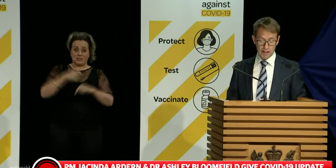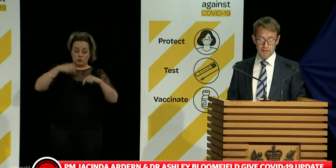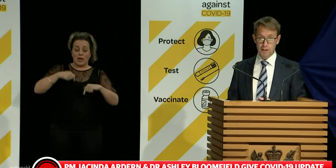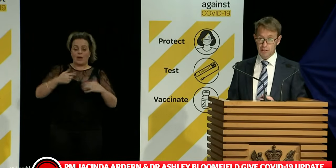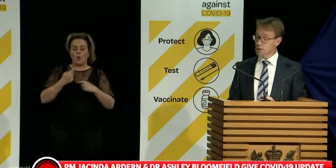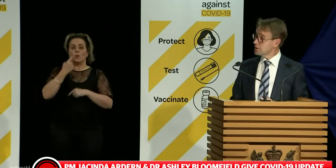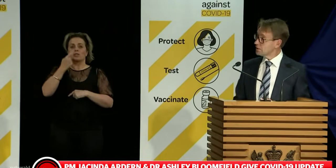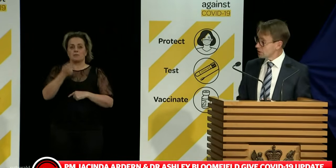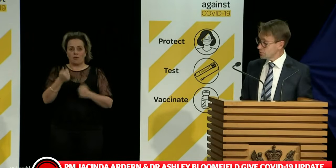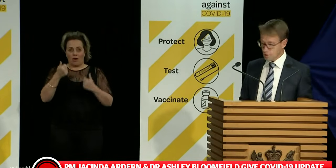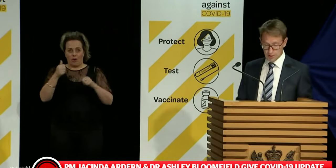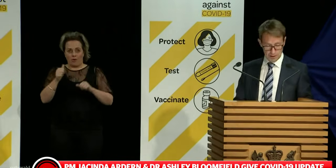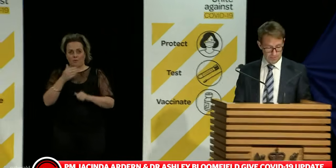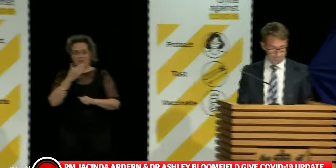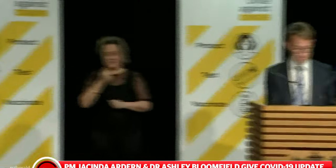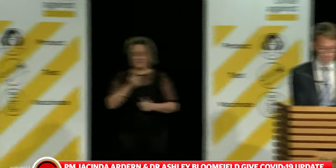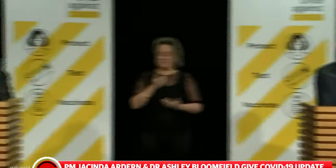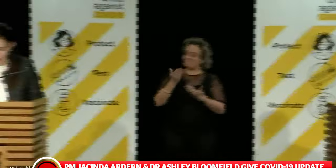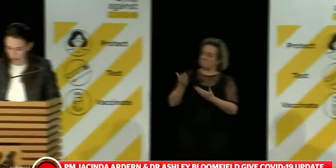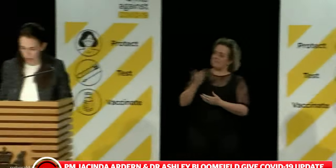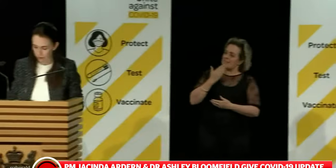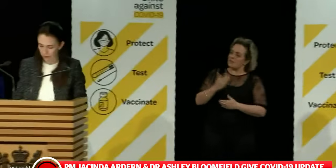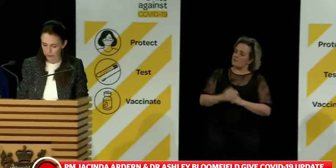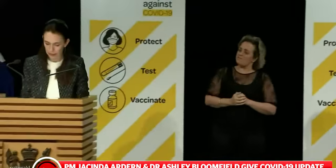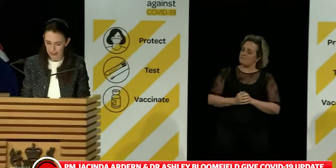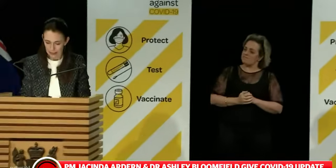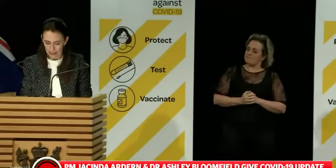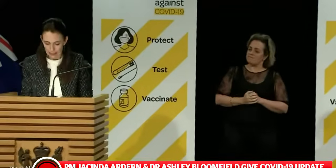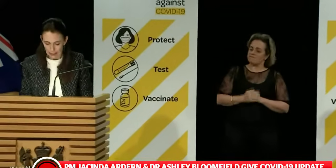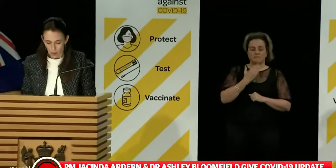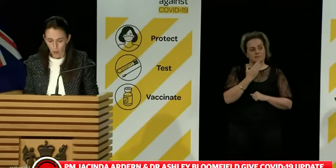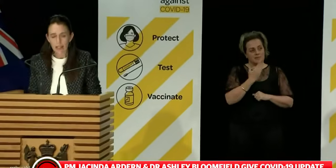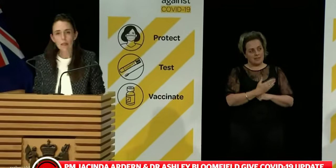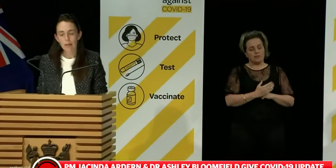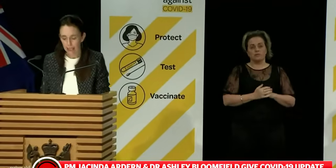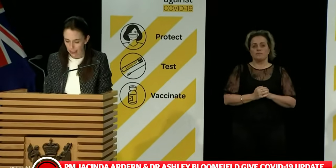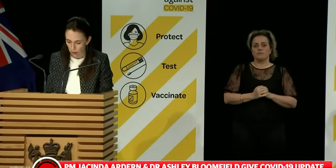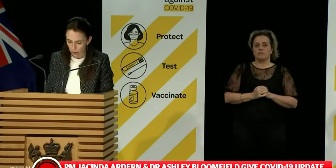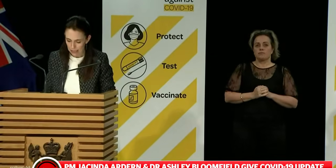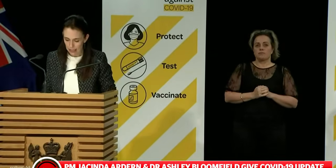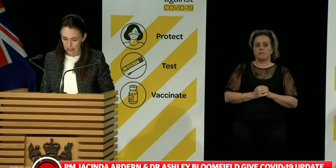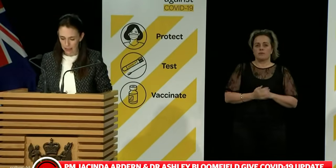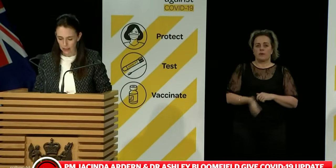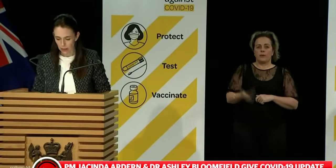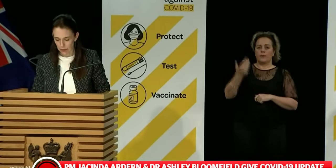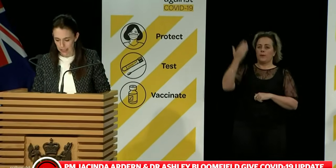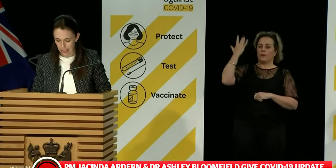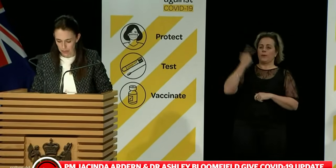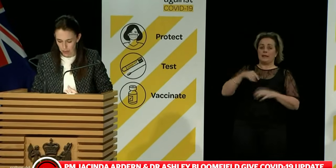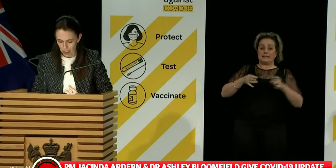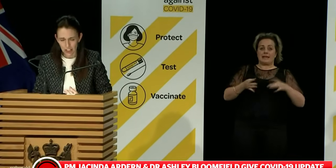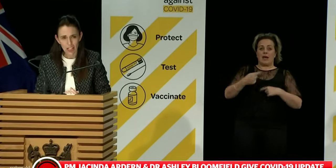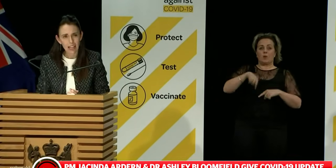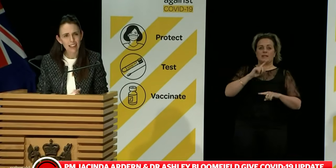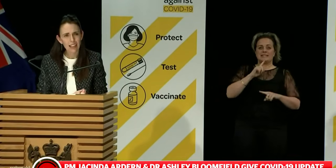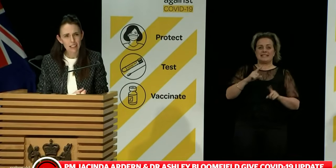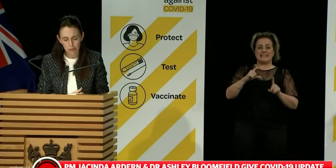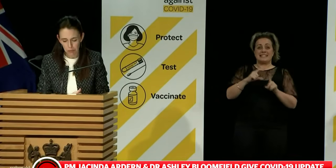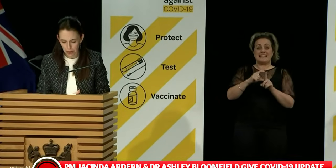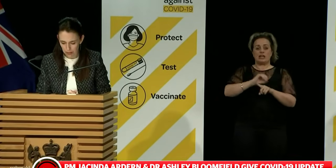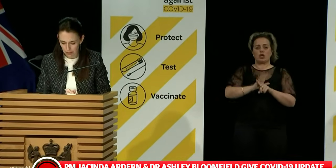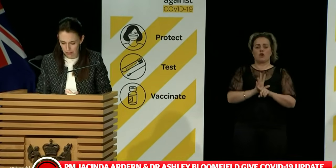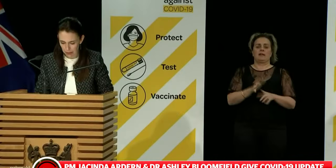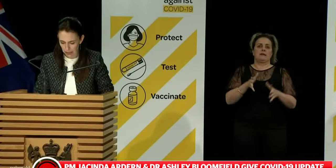to be vaccinated. Thank you, Prime Minister. Thank you, Dr Bloomfield. Right at the beginning, we said Delta was a game changer, and it